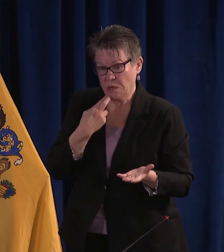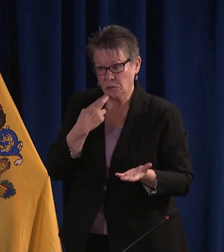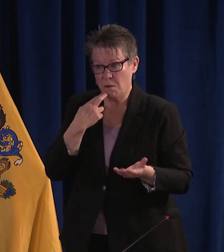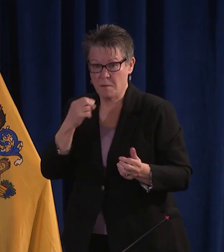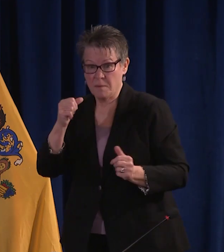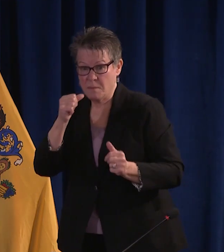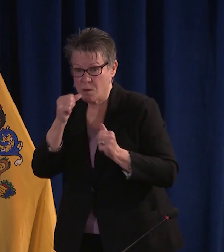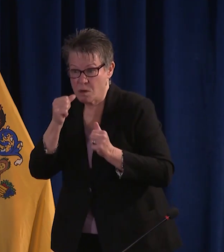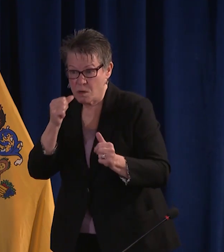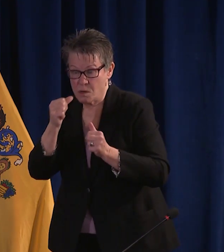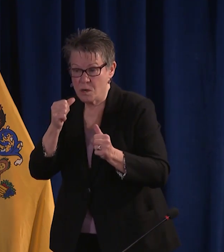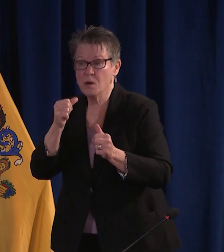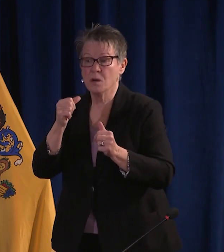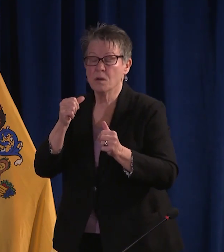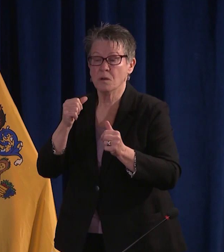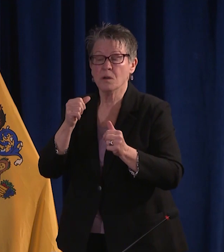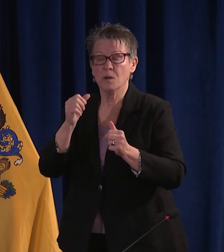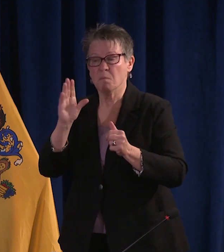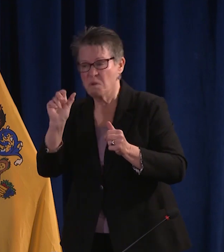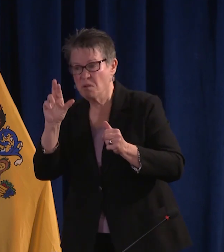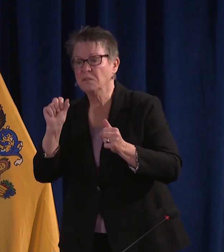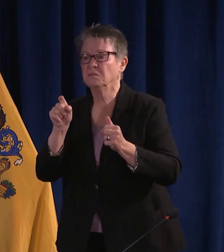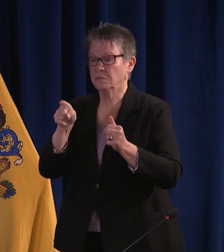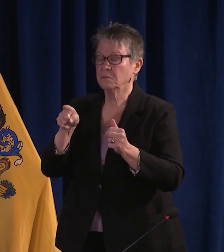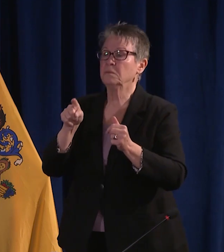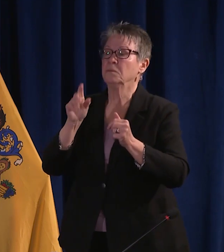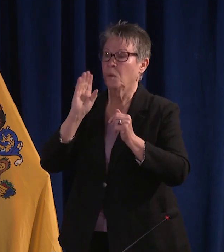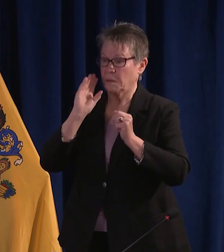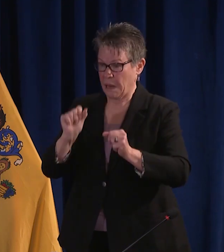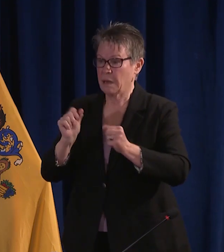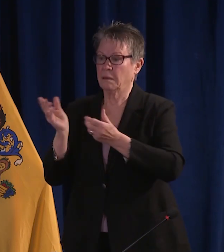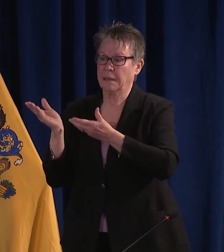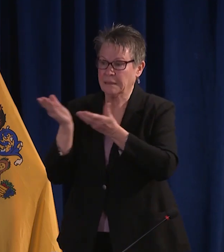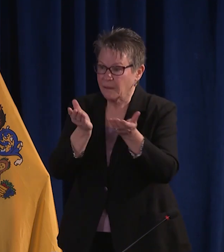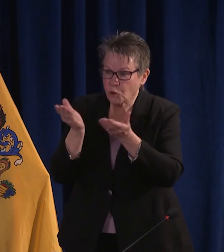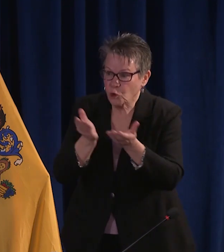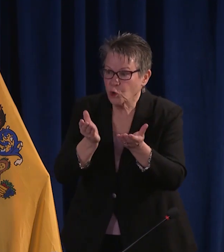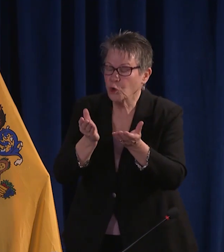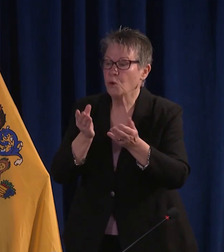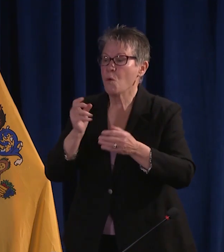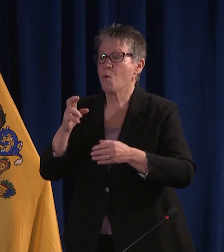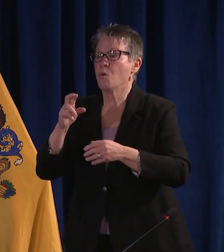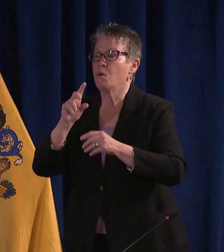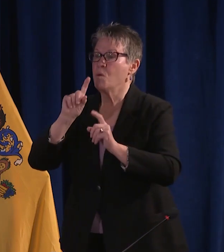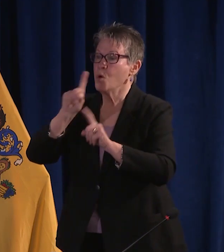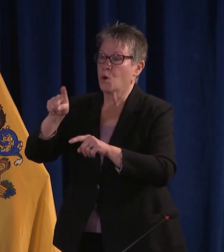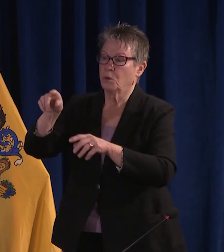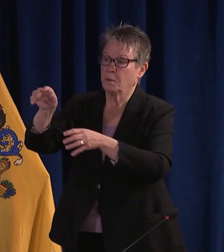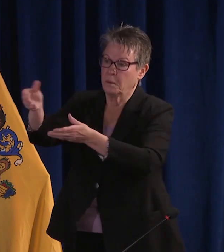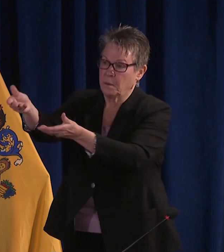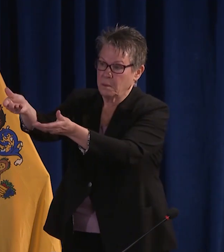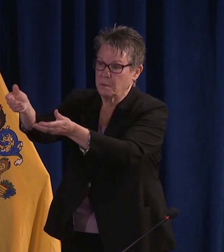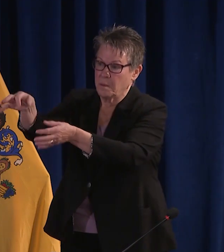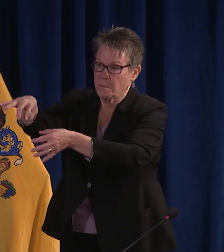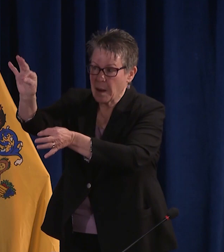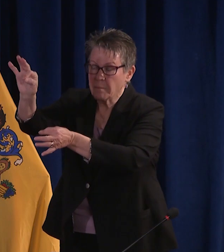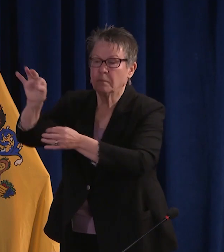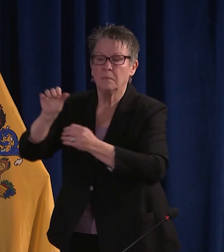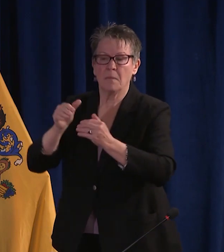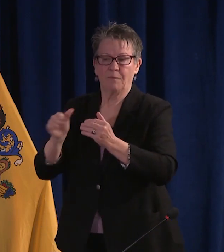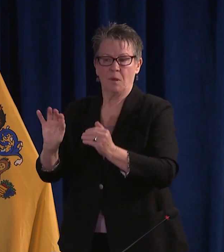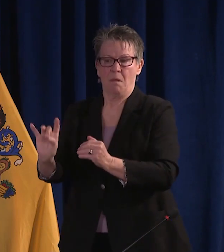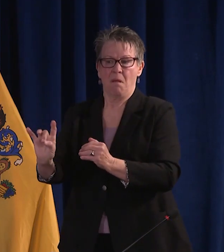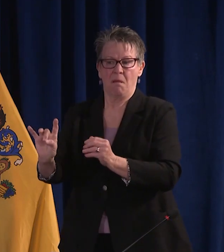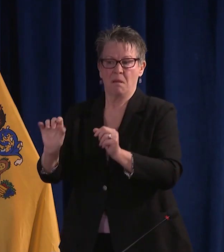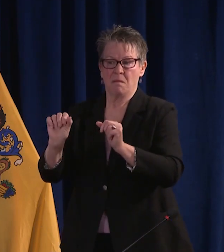of our indoor malls, other businesses specifically ordered to shut down, or the restaurants and bars which are limited